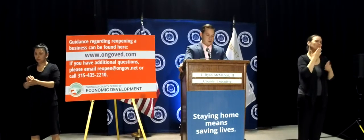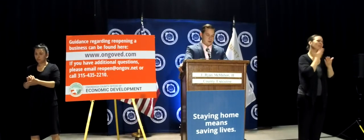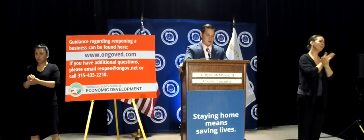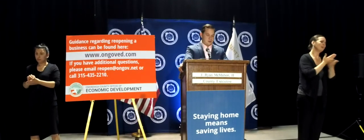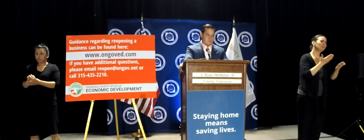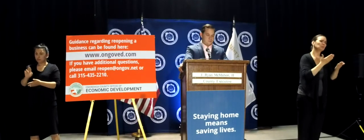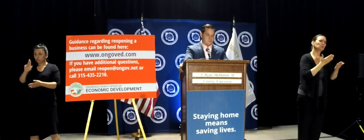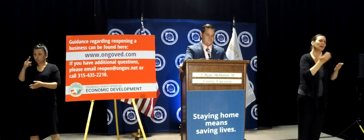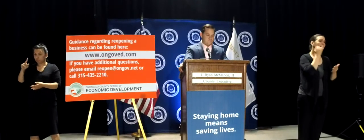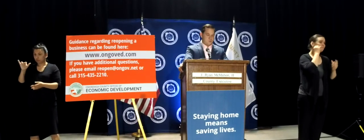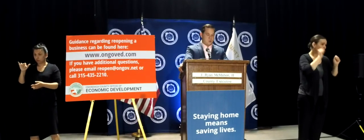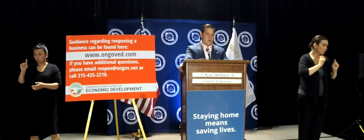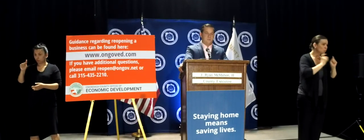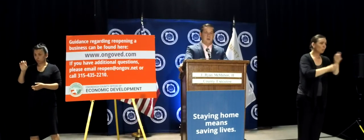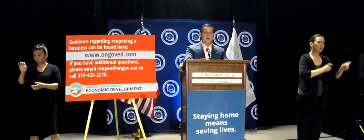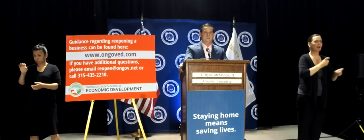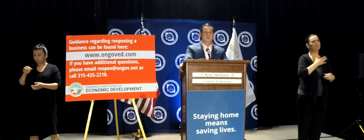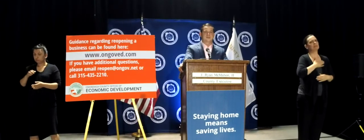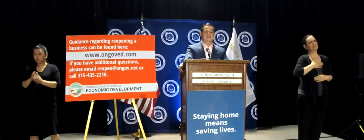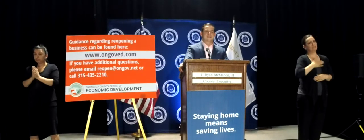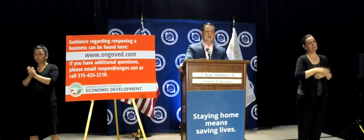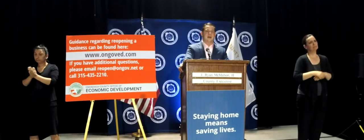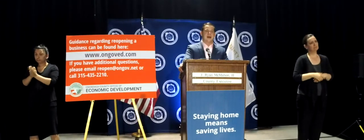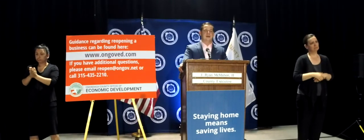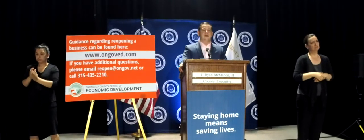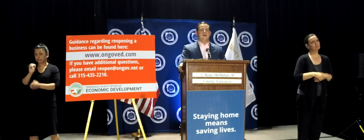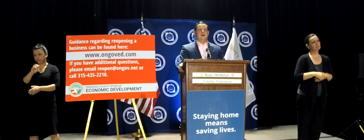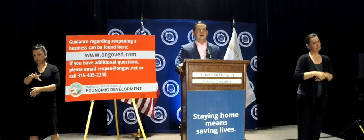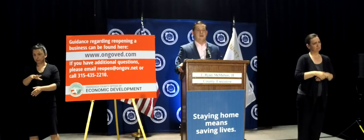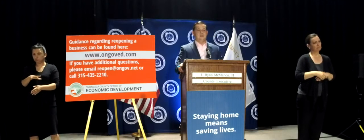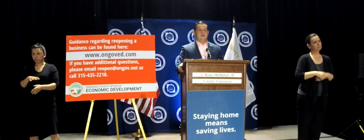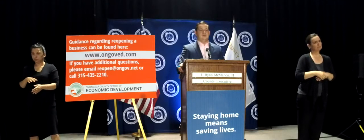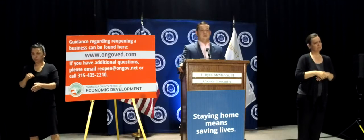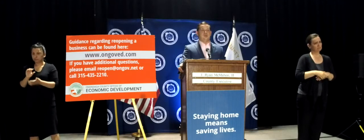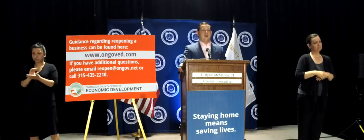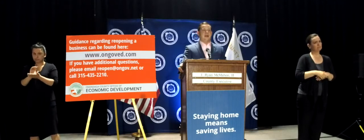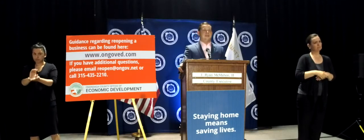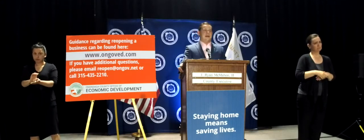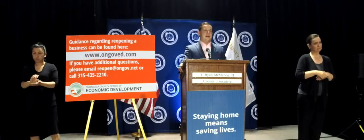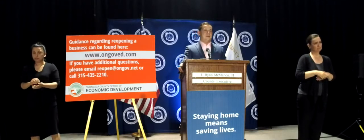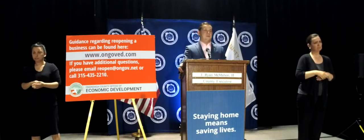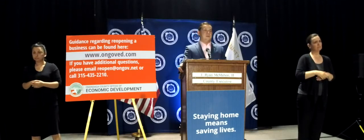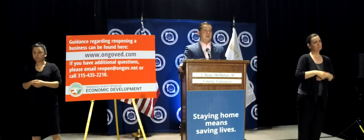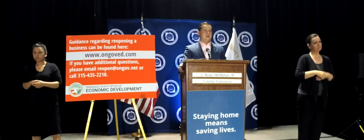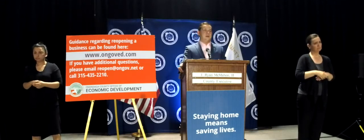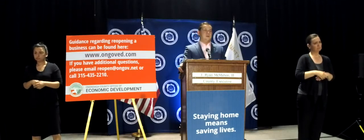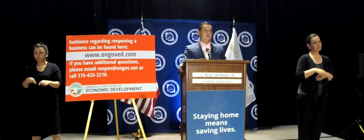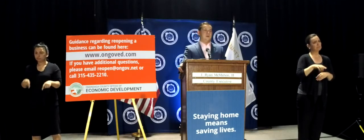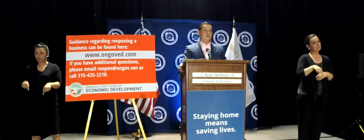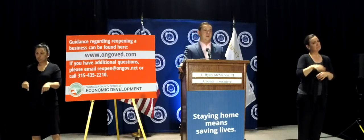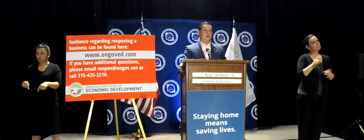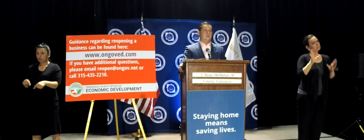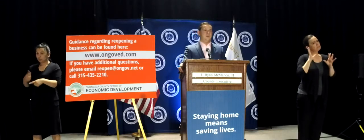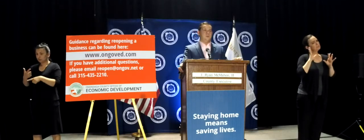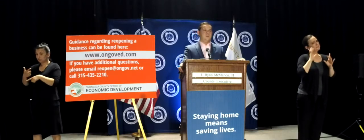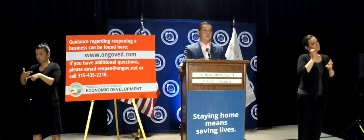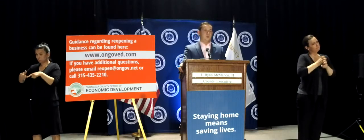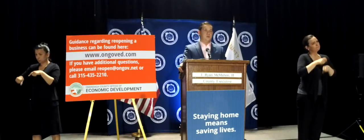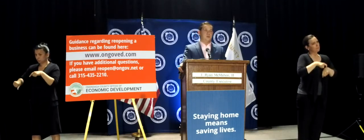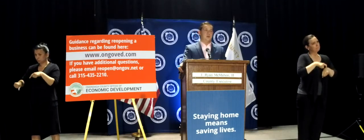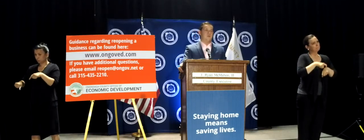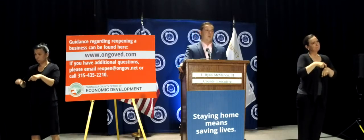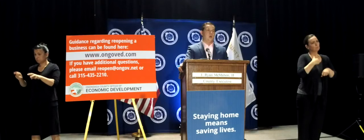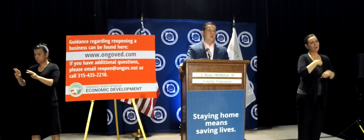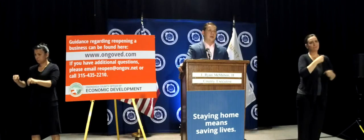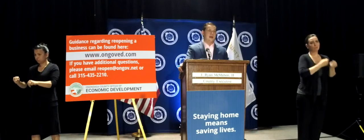can donate blood, please consider that. These are trying times, and certainly we need to support